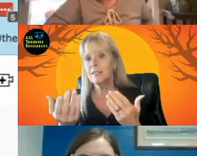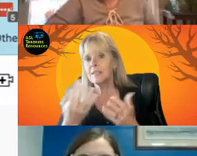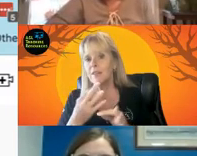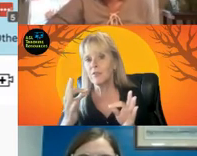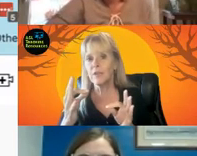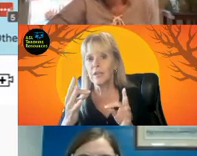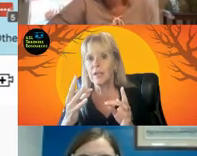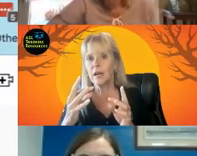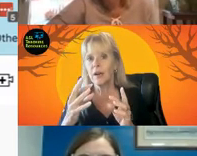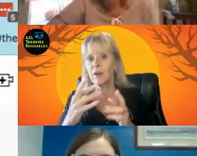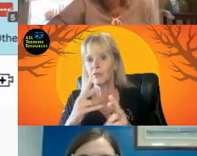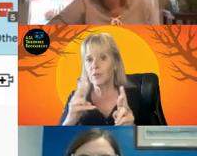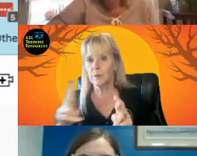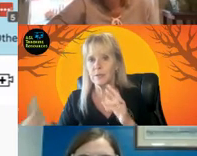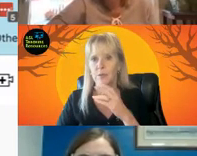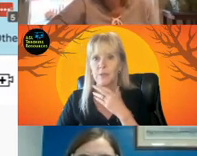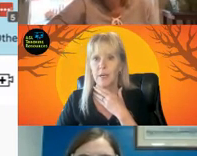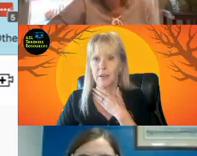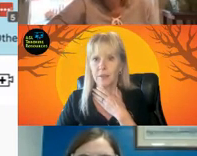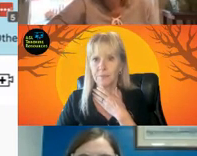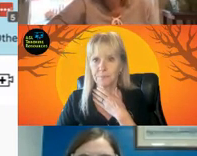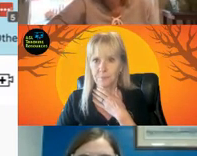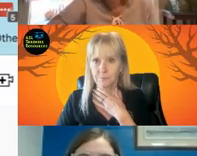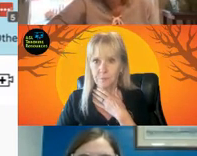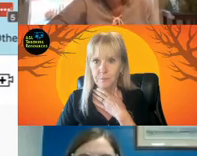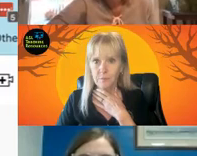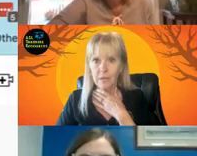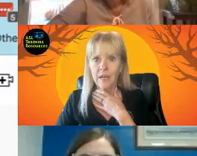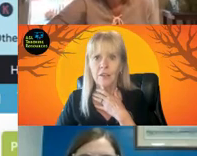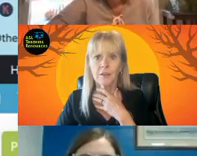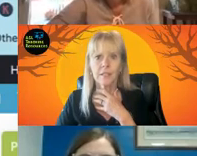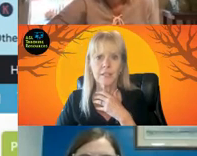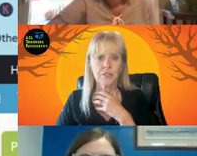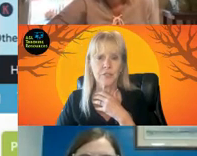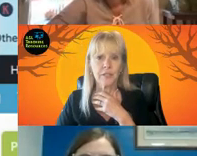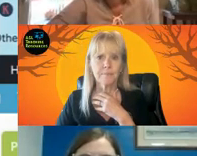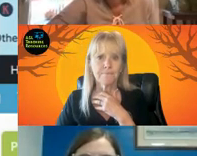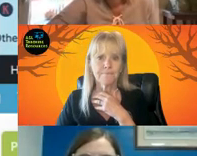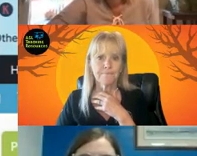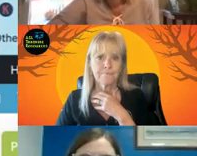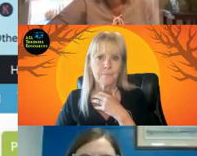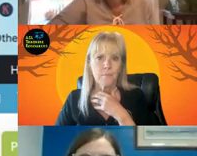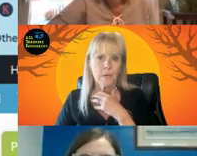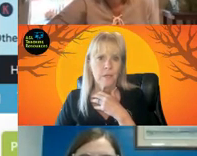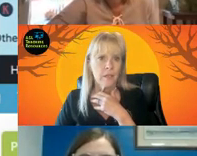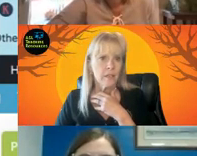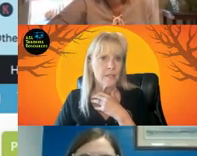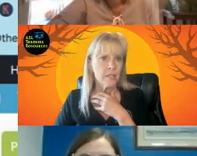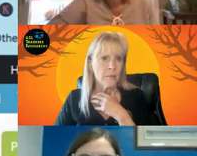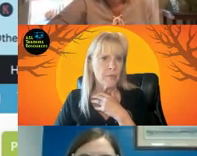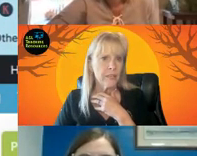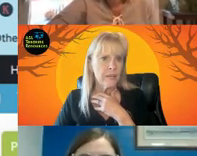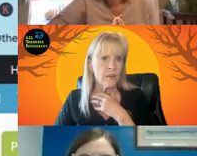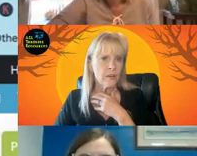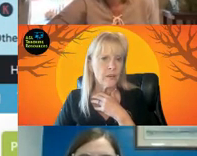So this is a free resource right here. Another thing that's free is